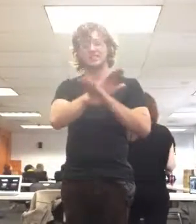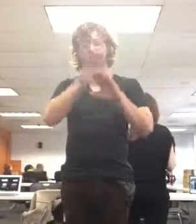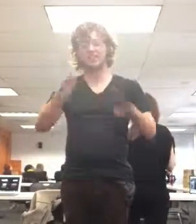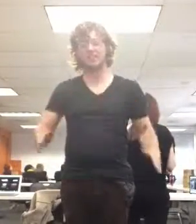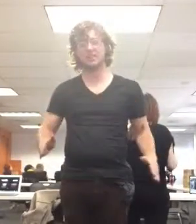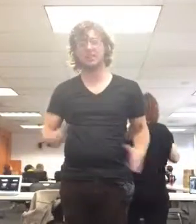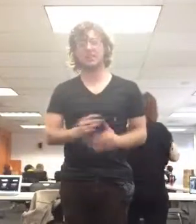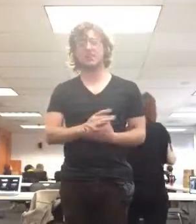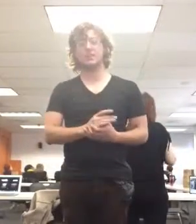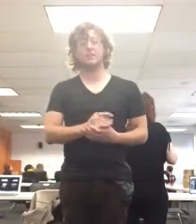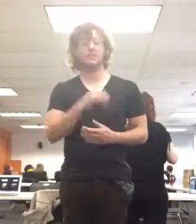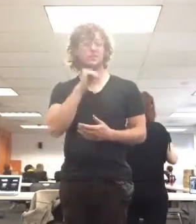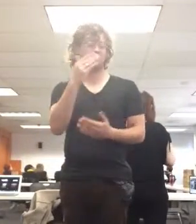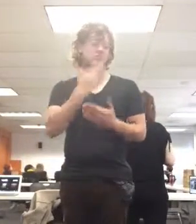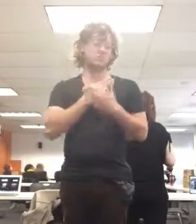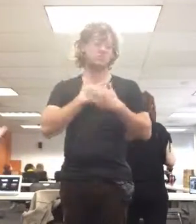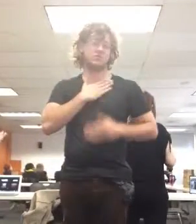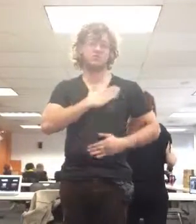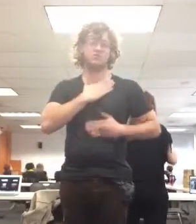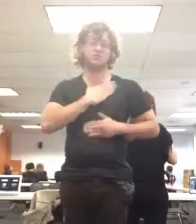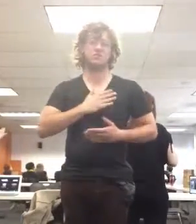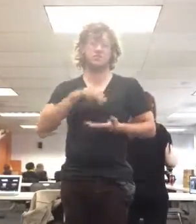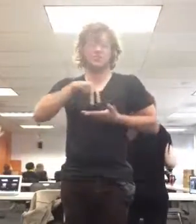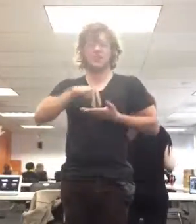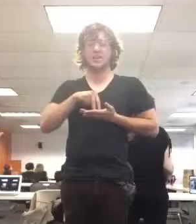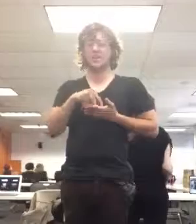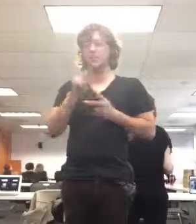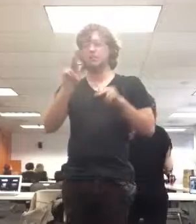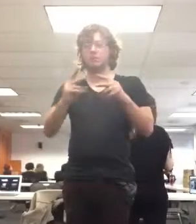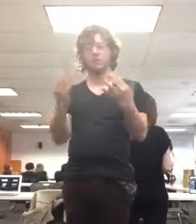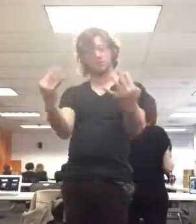our hands up. So a really easy thing is just look at the presenter